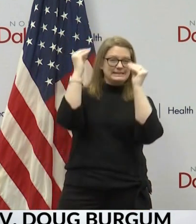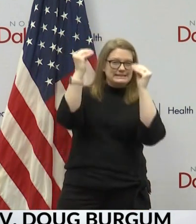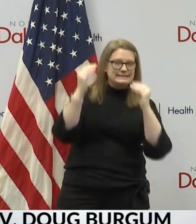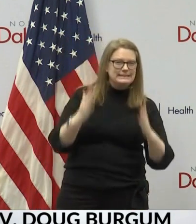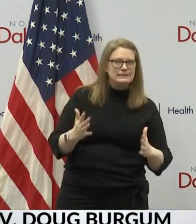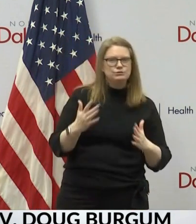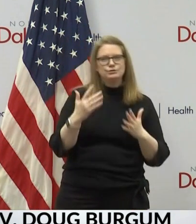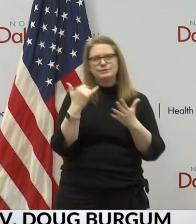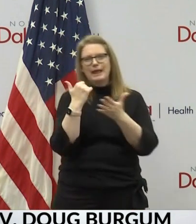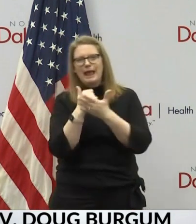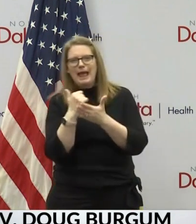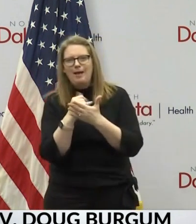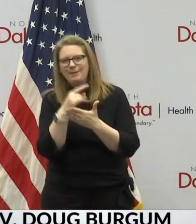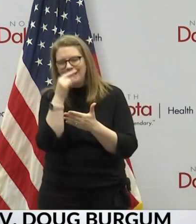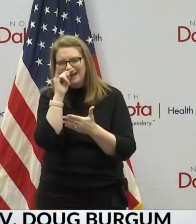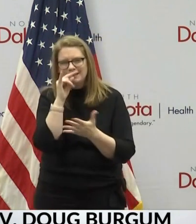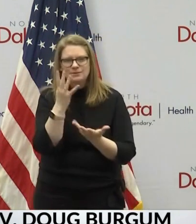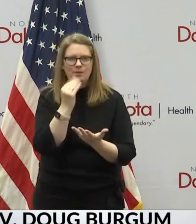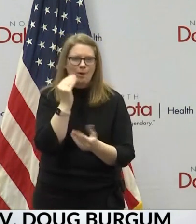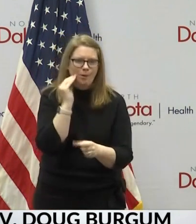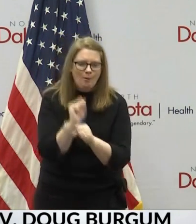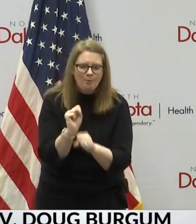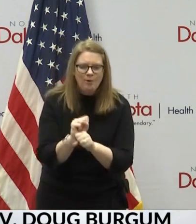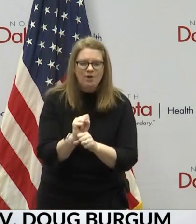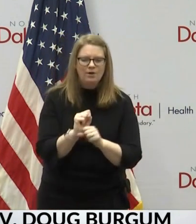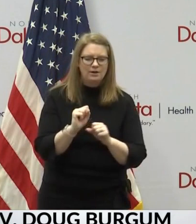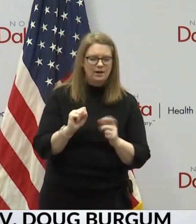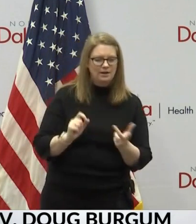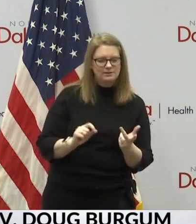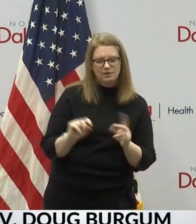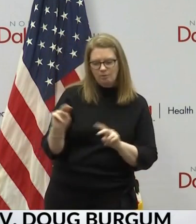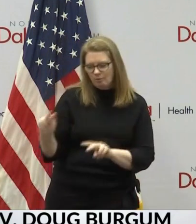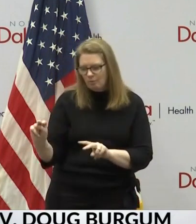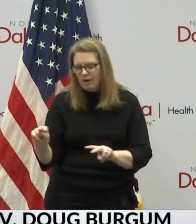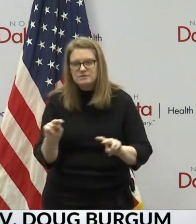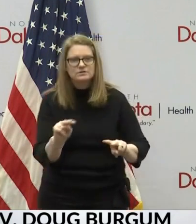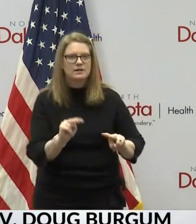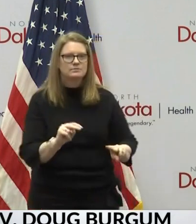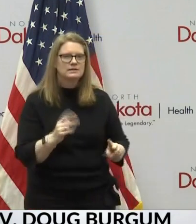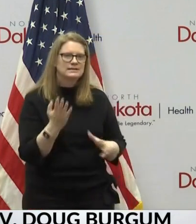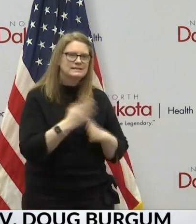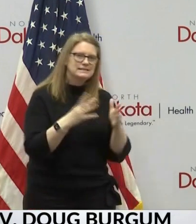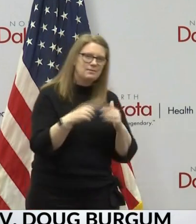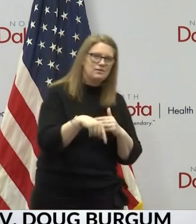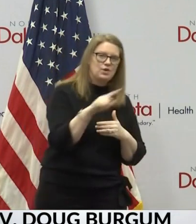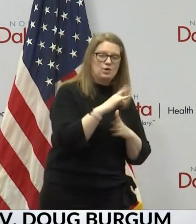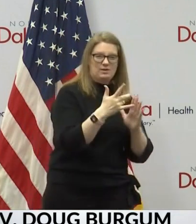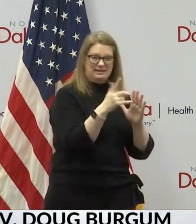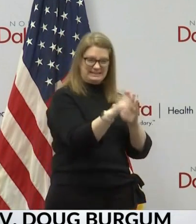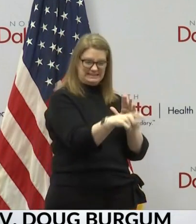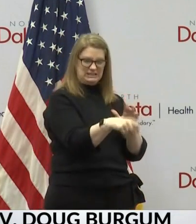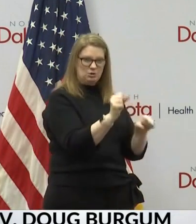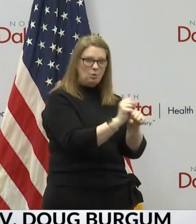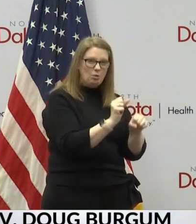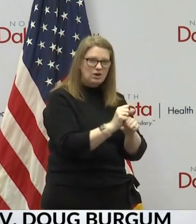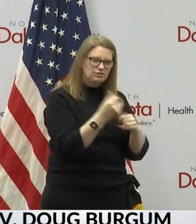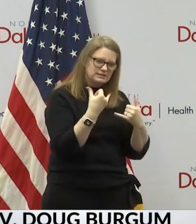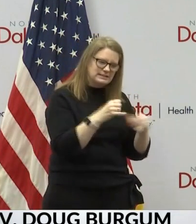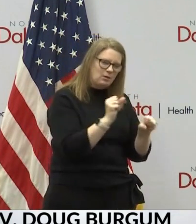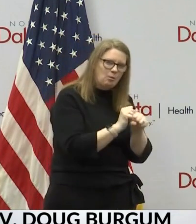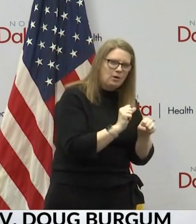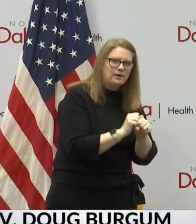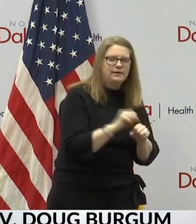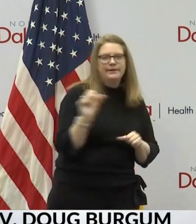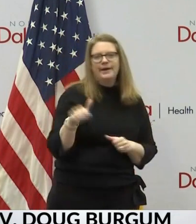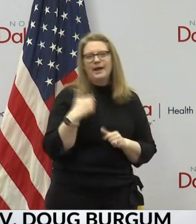teachers, or helping kids with their homework and their assignments. Some of you are essential workers that are still working. Others